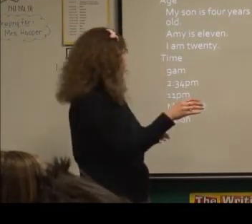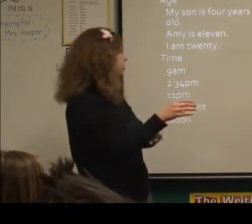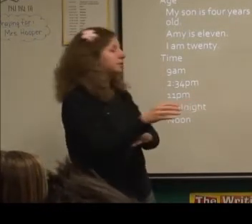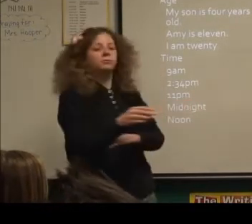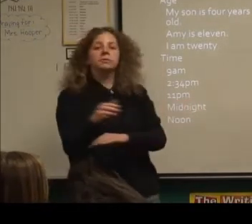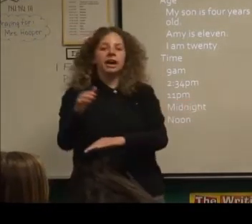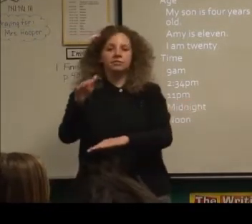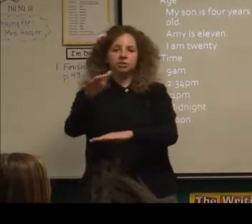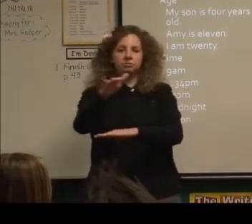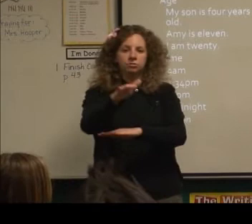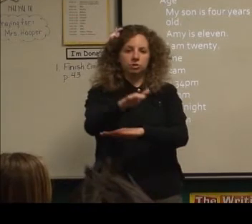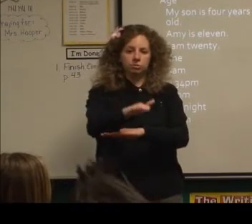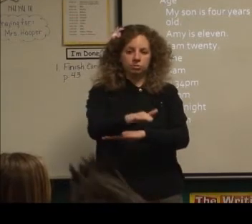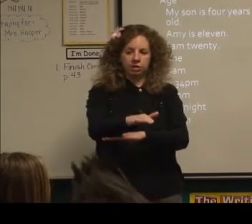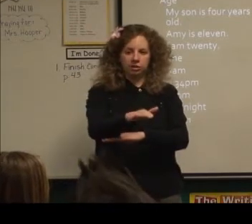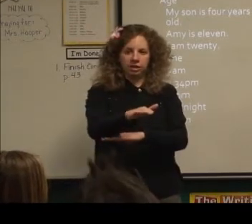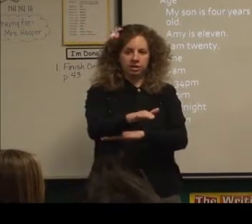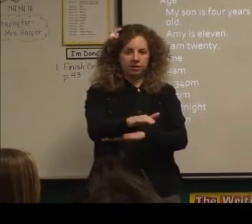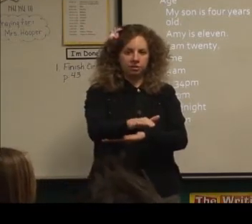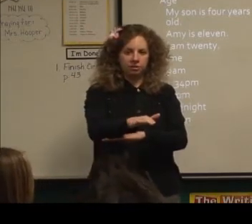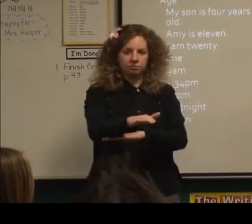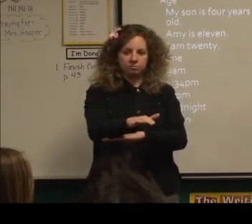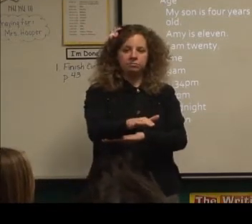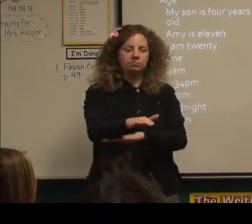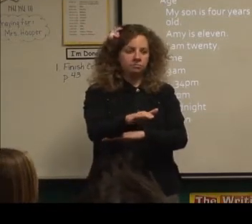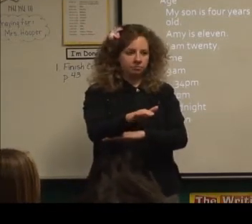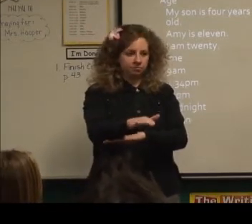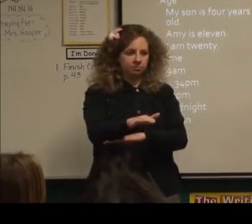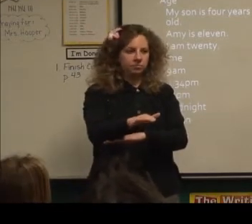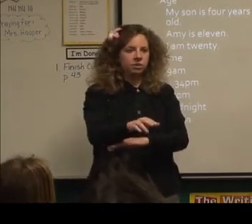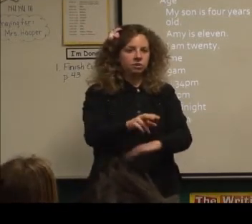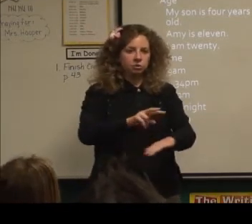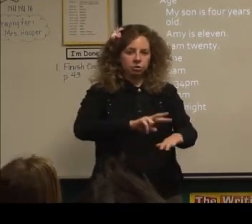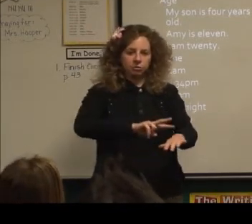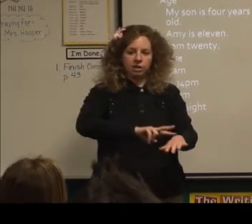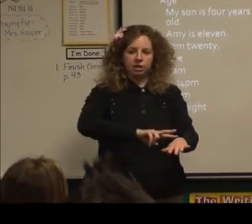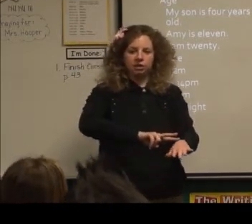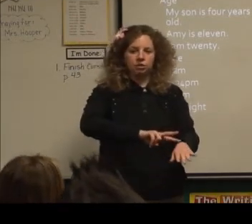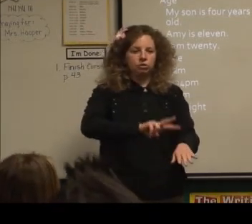2:34 p.m. would be the afternoon, so you would want to go here to afternoon. So it'd be